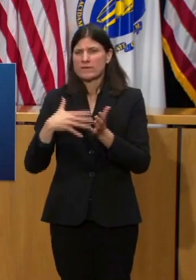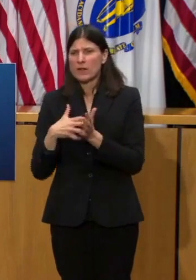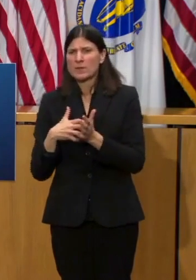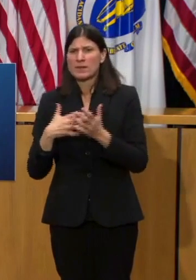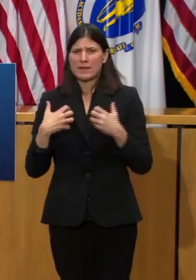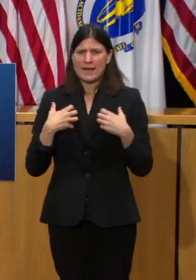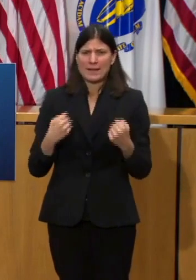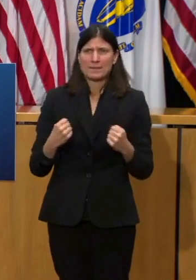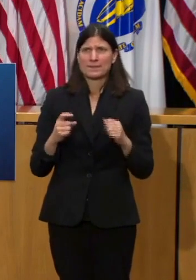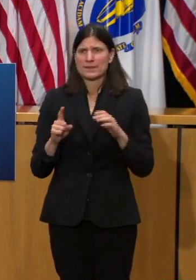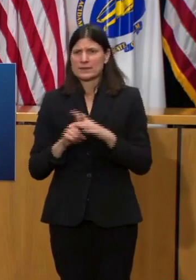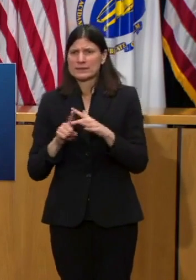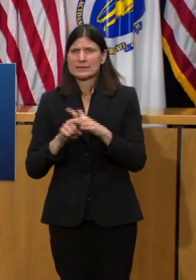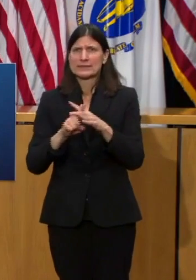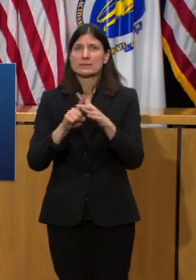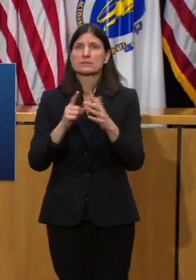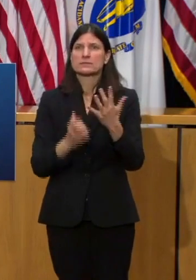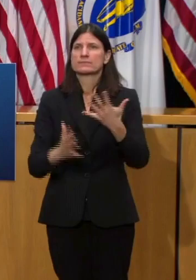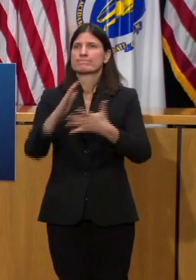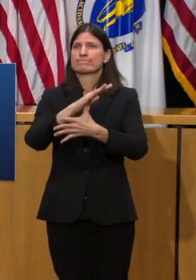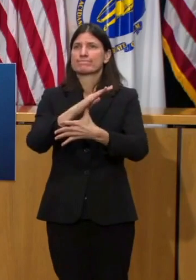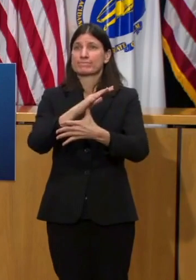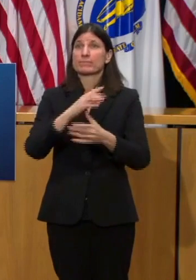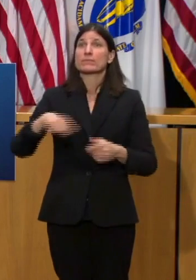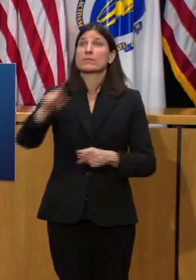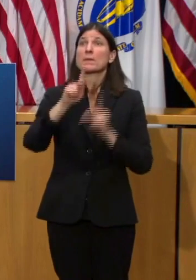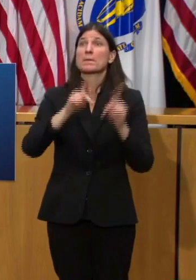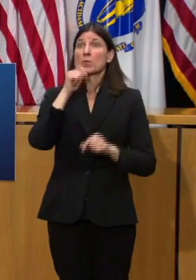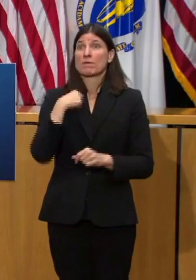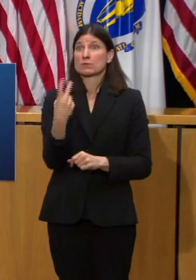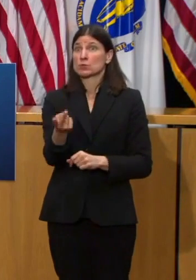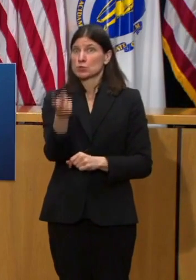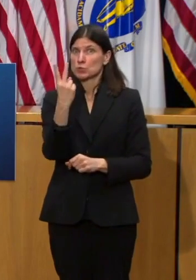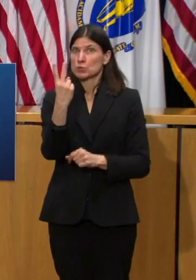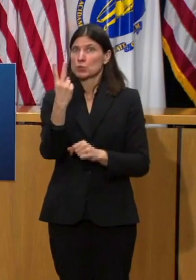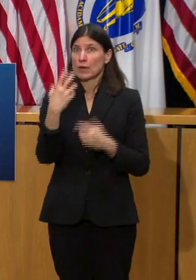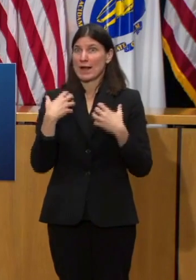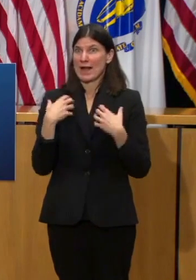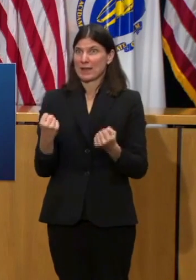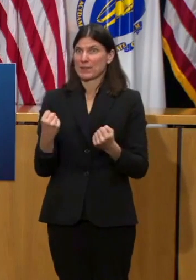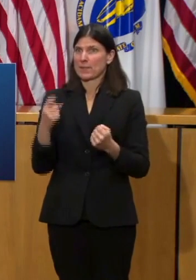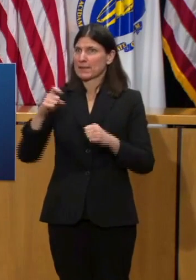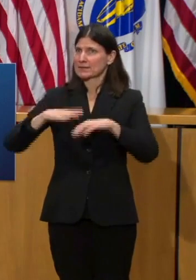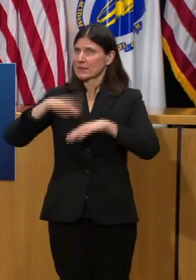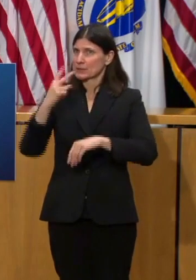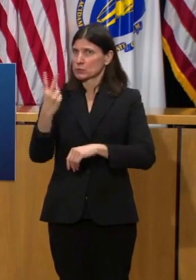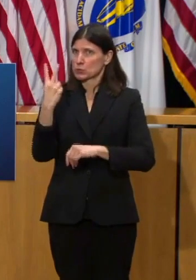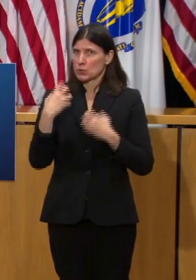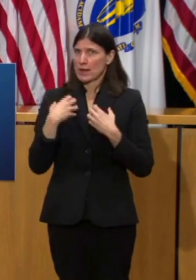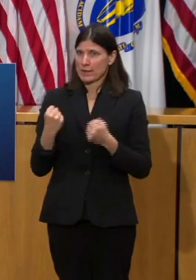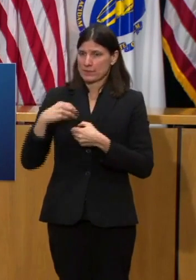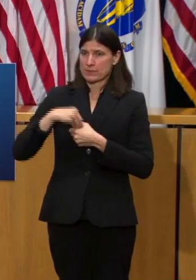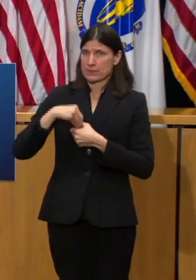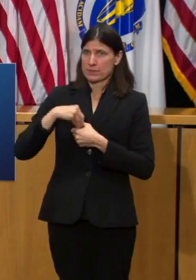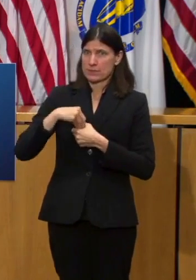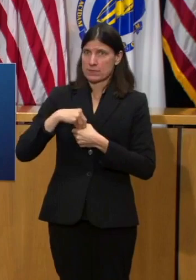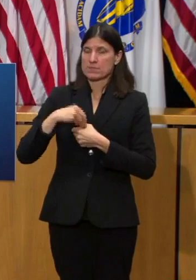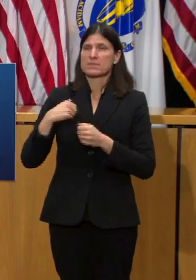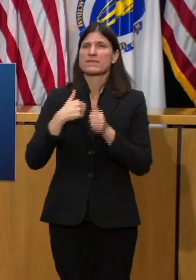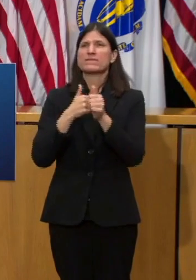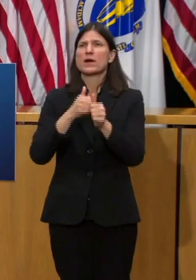medical conditions, in concert with the CDC guidelines, the Commonwealth has adopted the list of conditions that cause individuals to be at